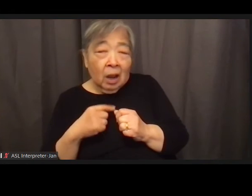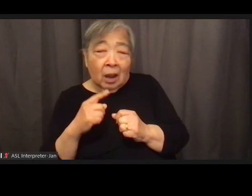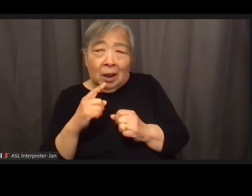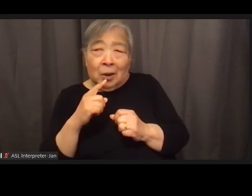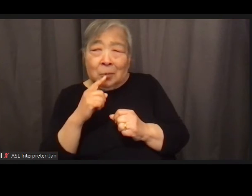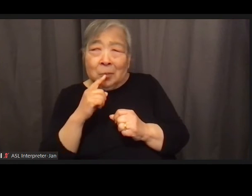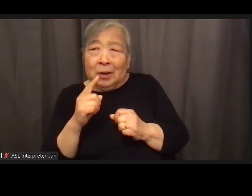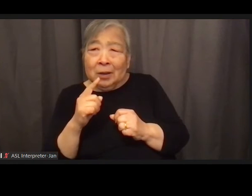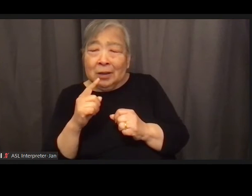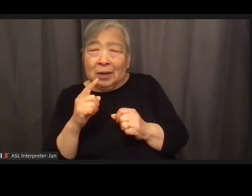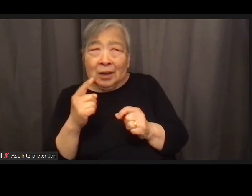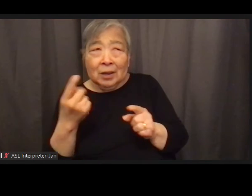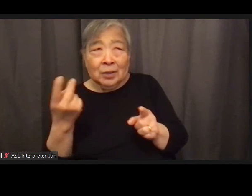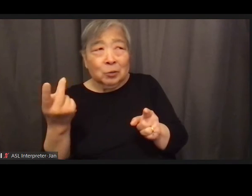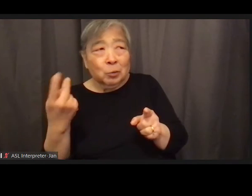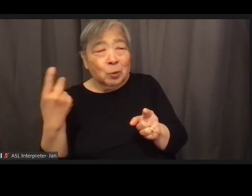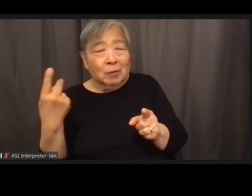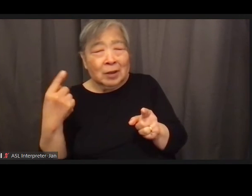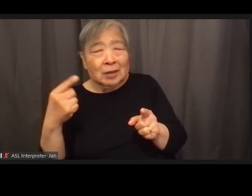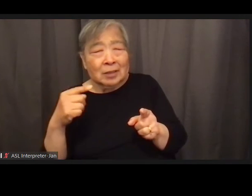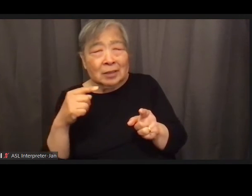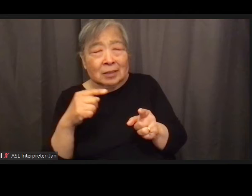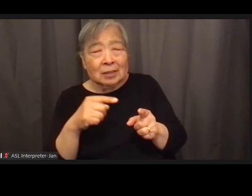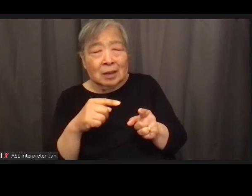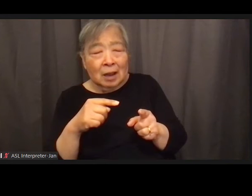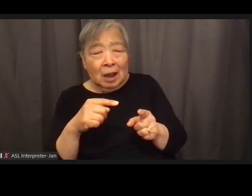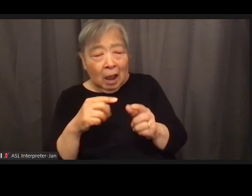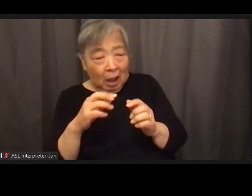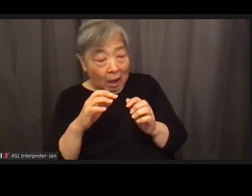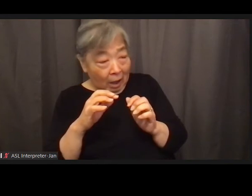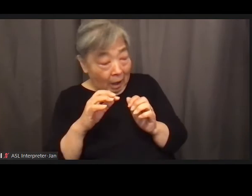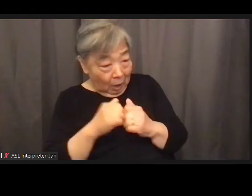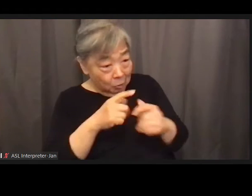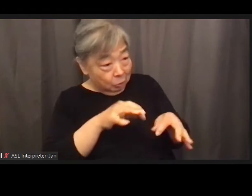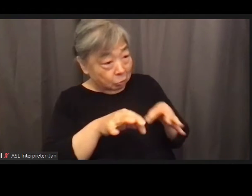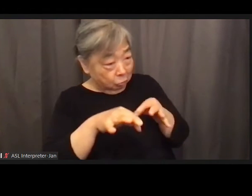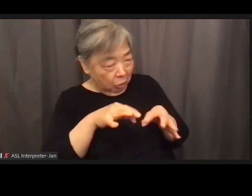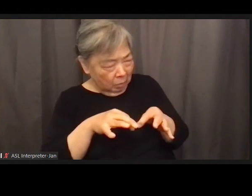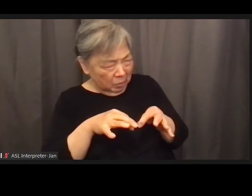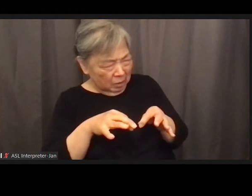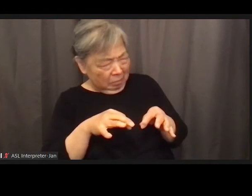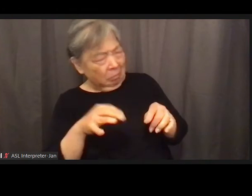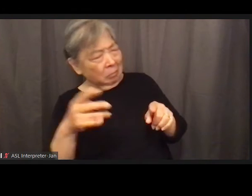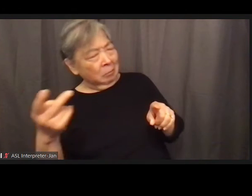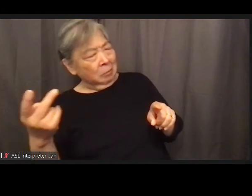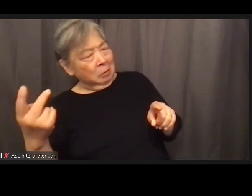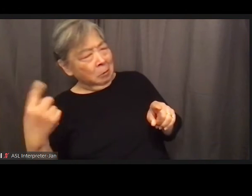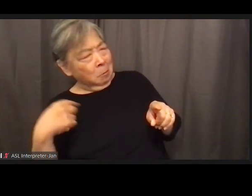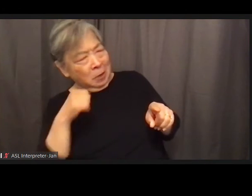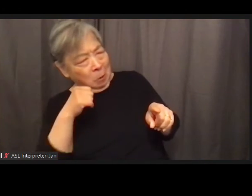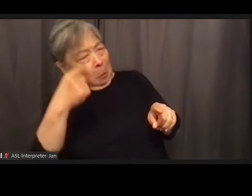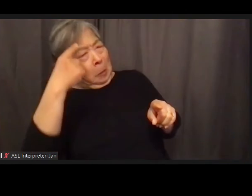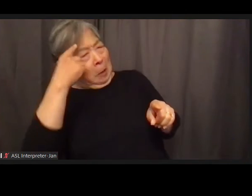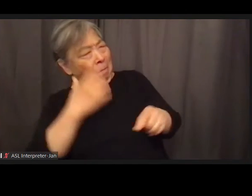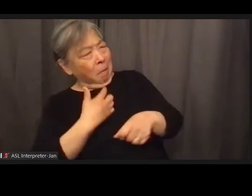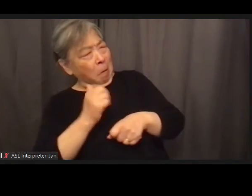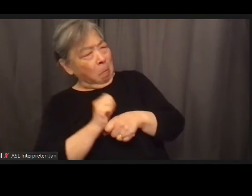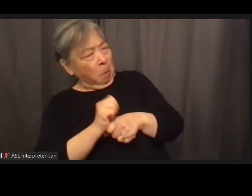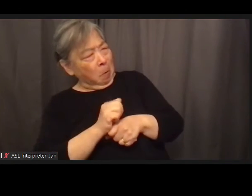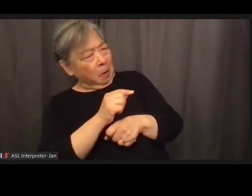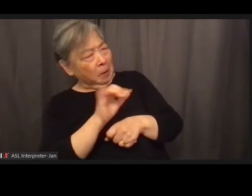this work in exactly the same way as you presented. And so this is something new for me and